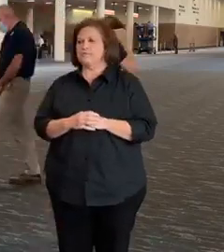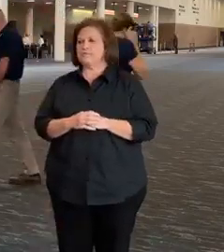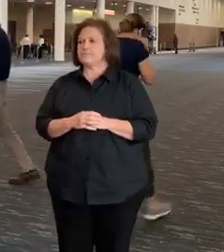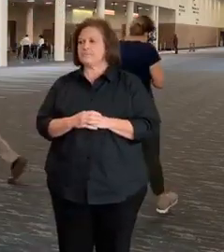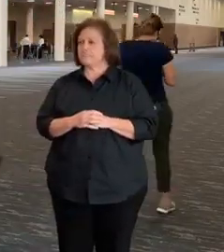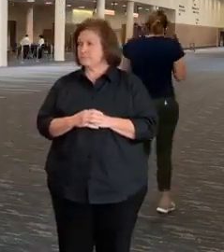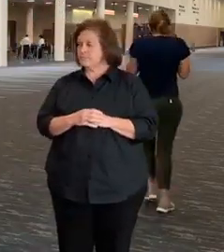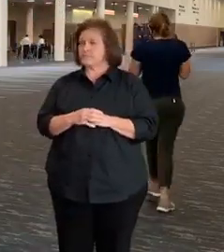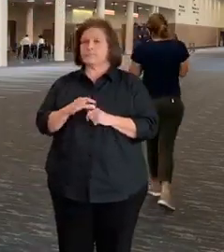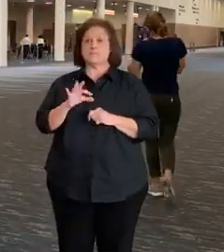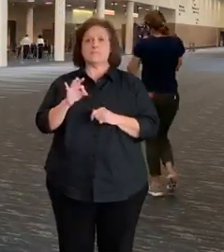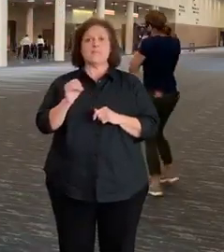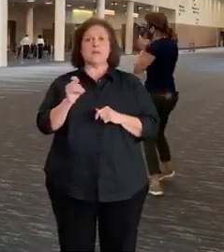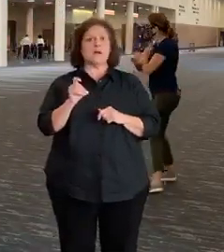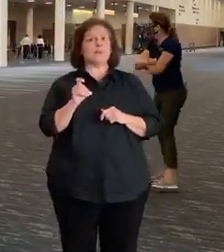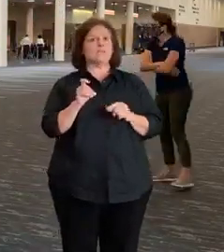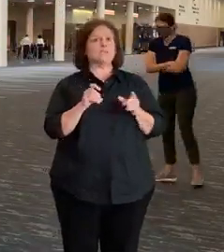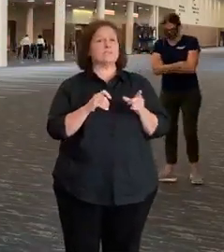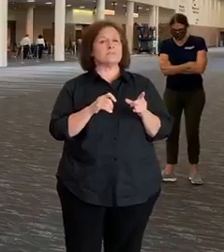Thank you.